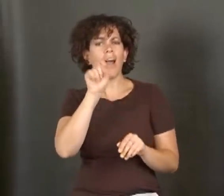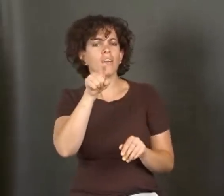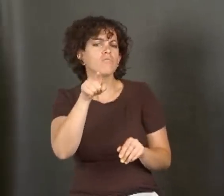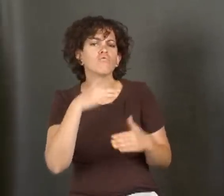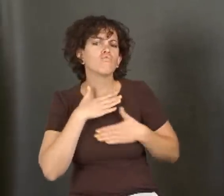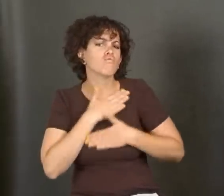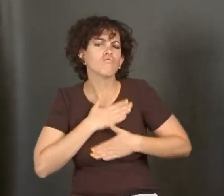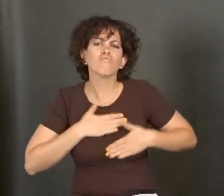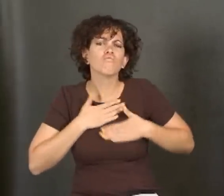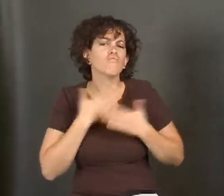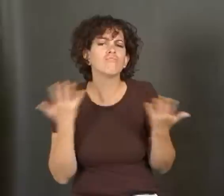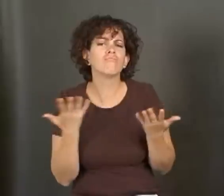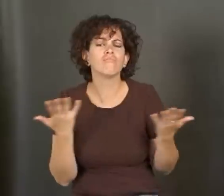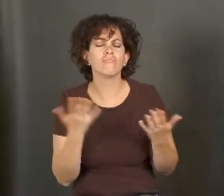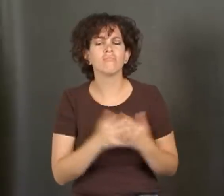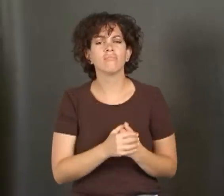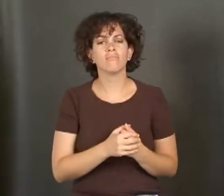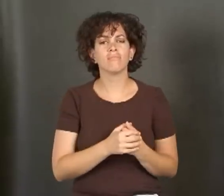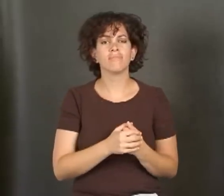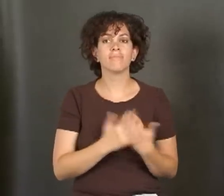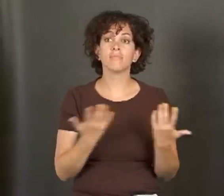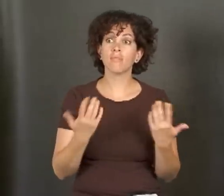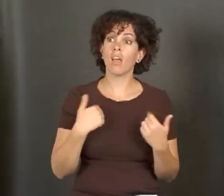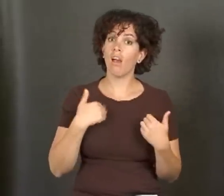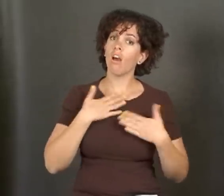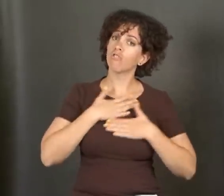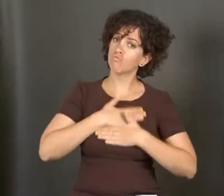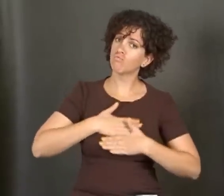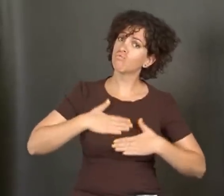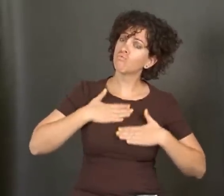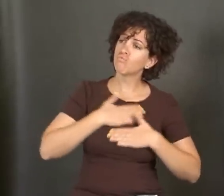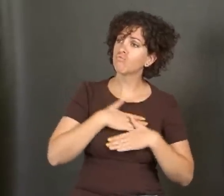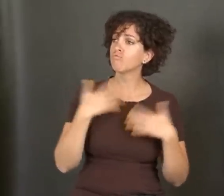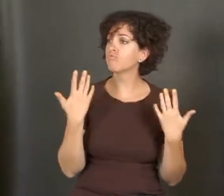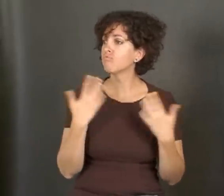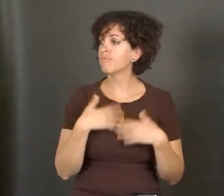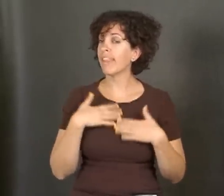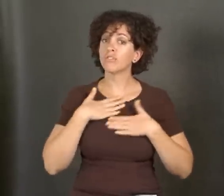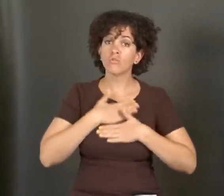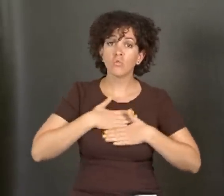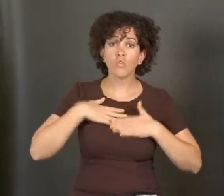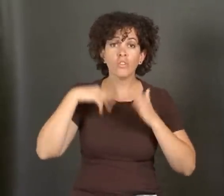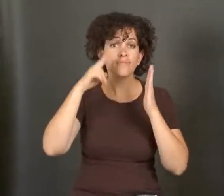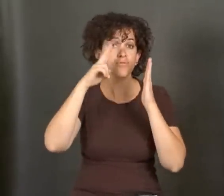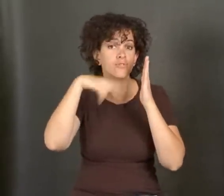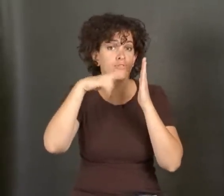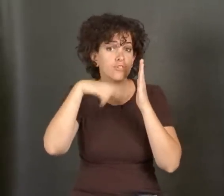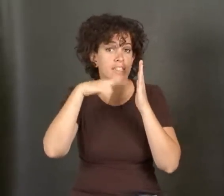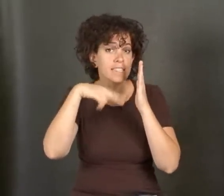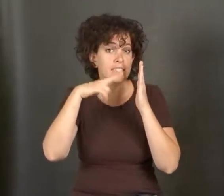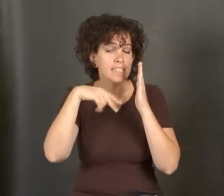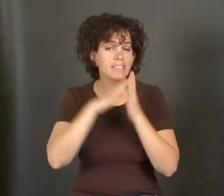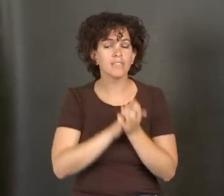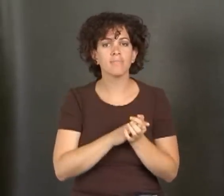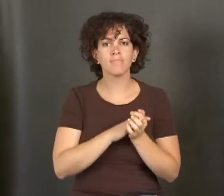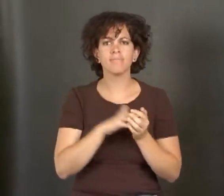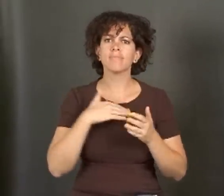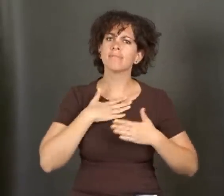A deaf person might ask you, "What are your hobbies?" You would respond by saying, "I enjoy reading,